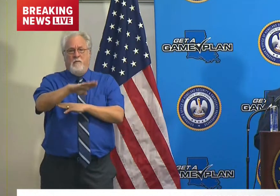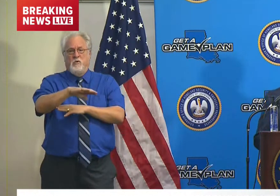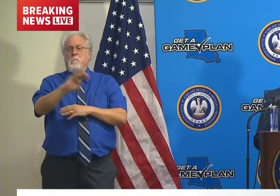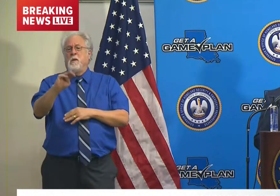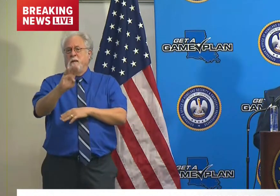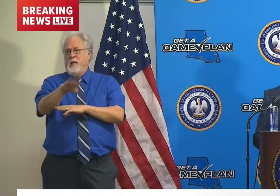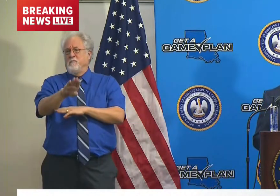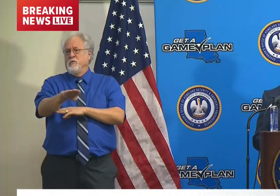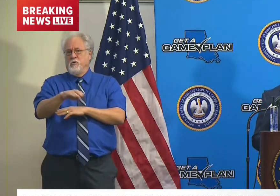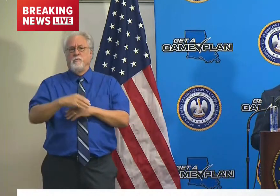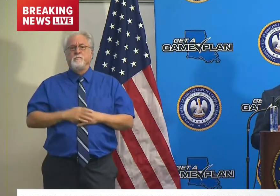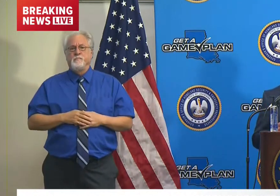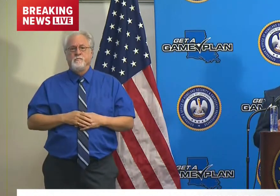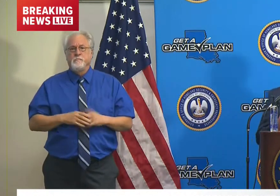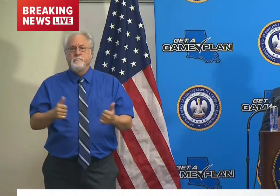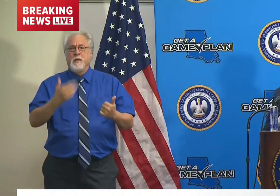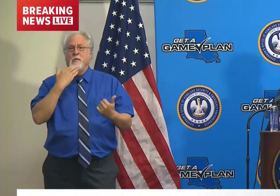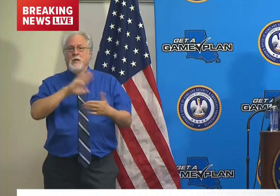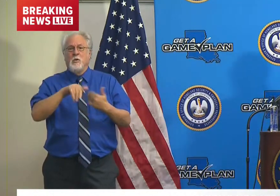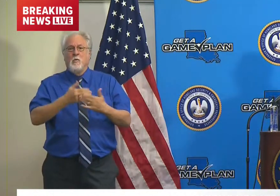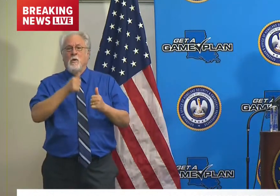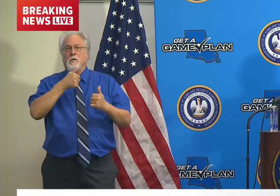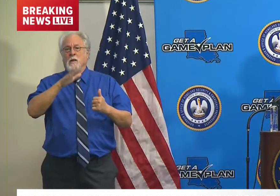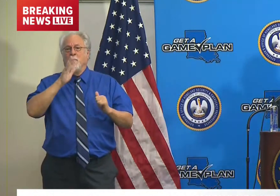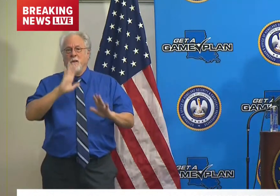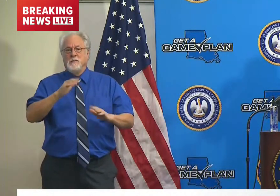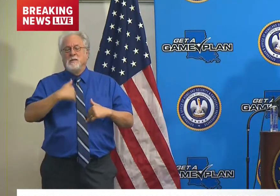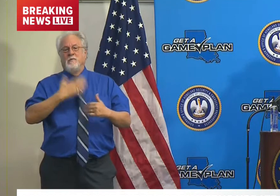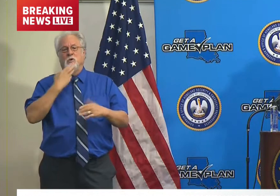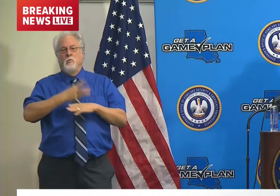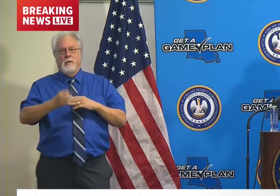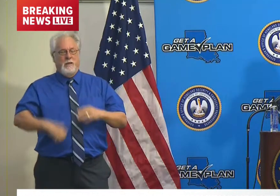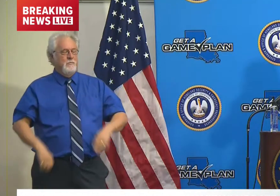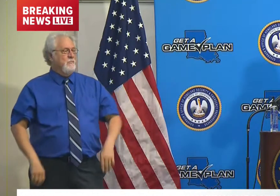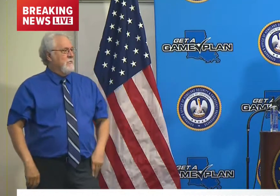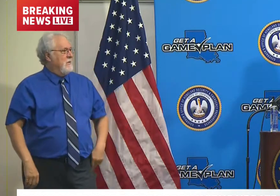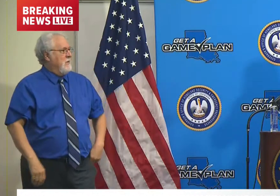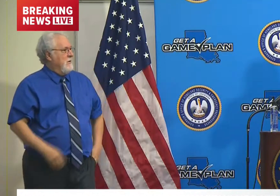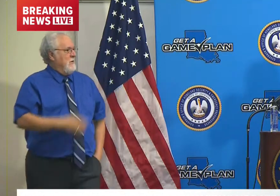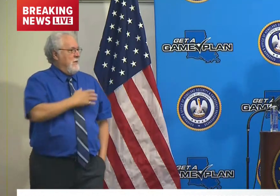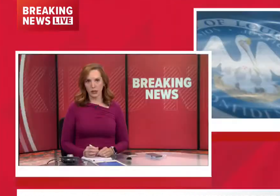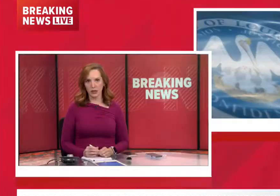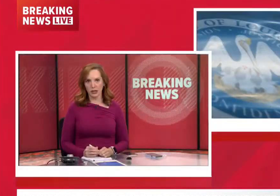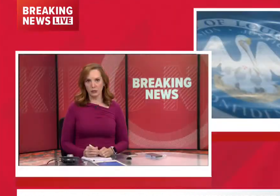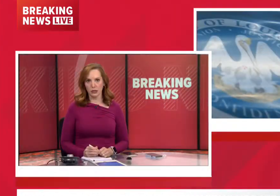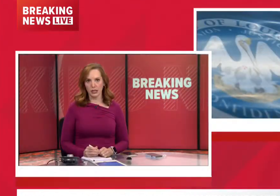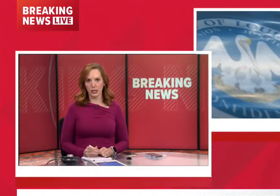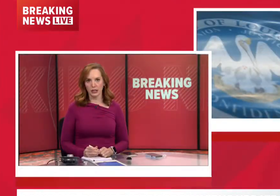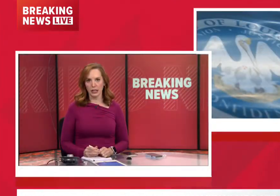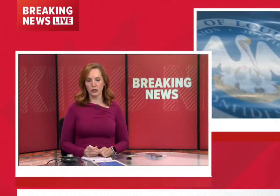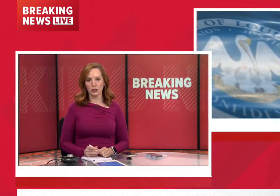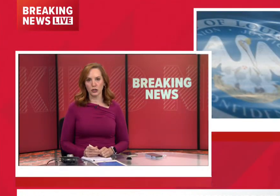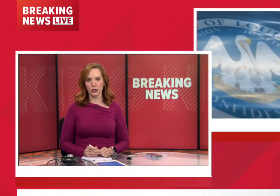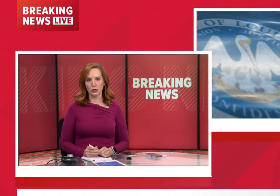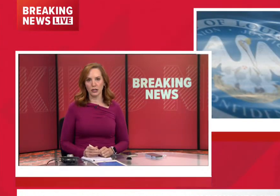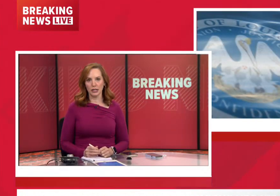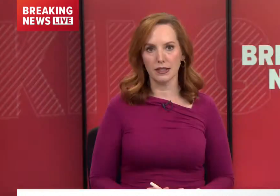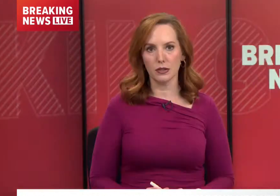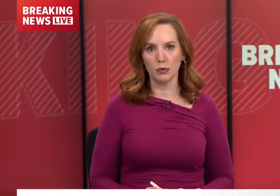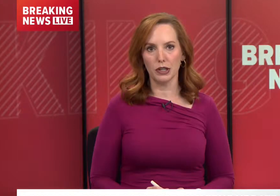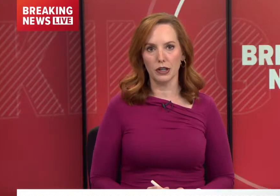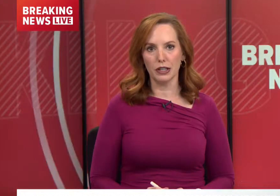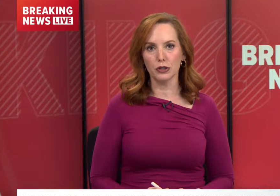Okay, so it'll be Monday afternoon. Thank you all. God bless. Have a great weekend. You were listening to Governor John Bel Edwards there. In case you're just